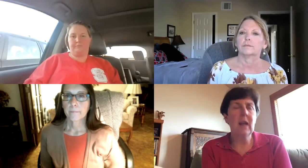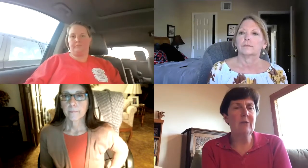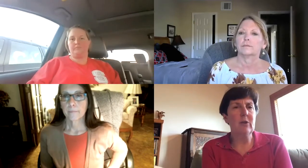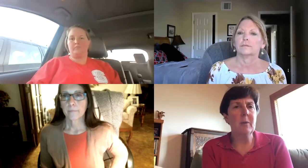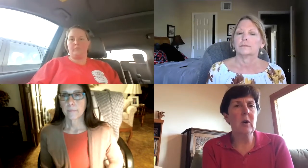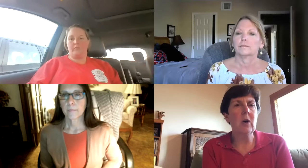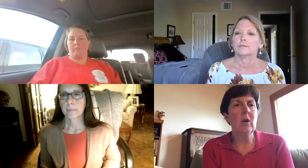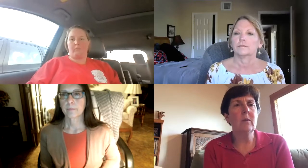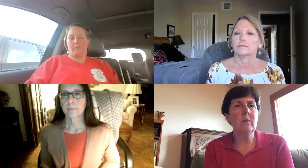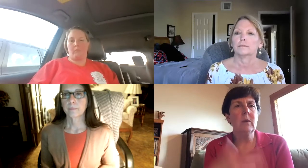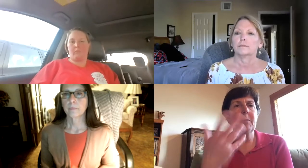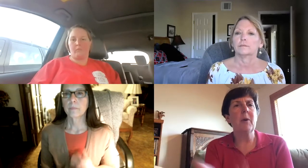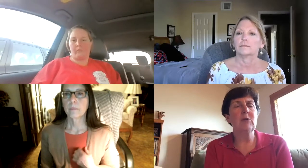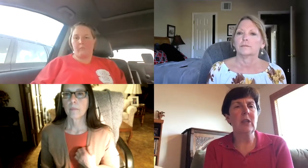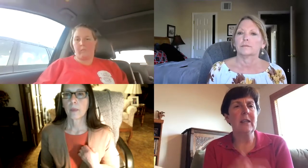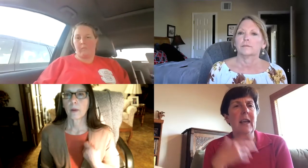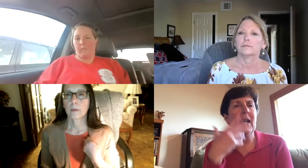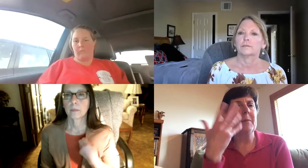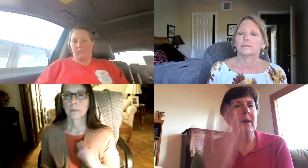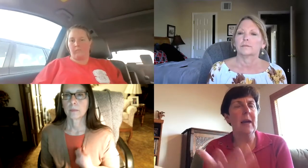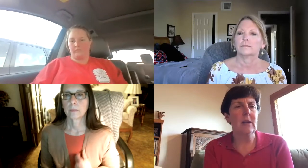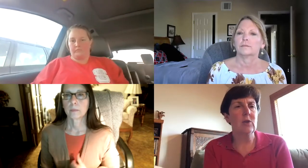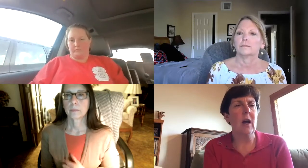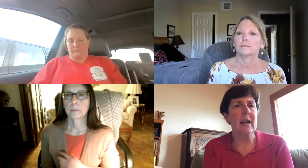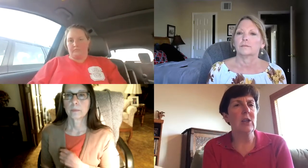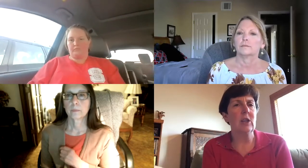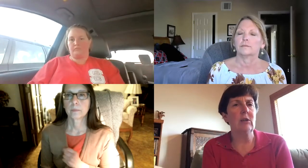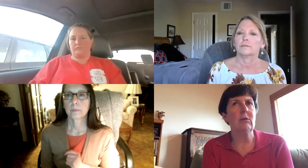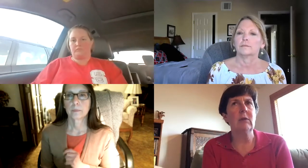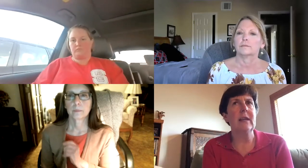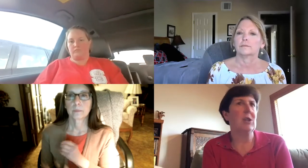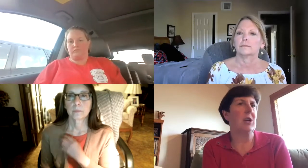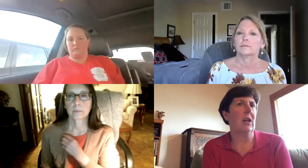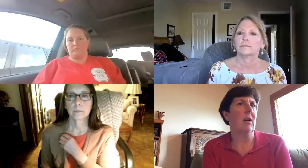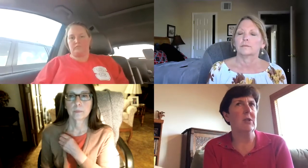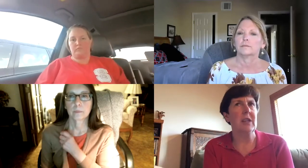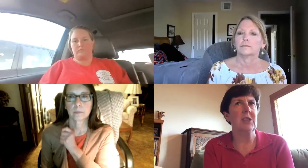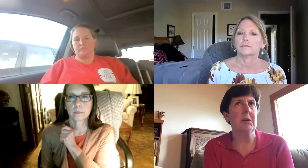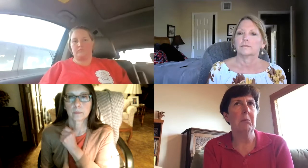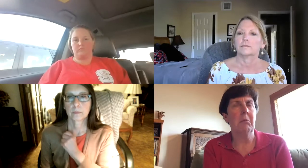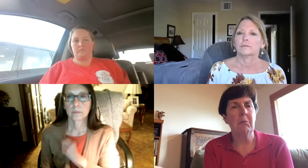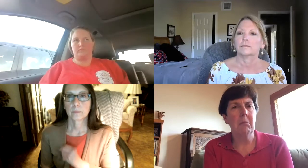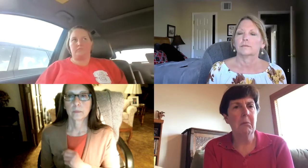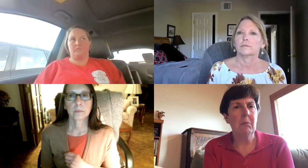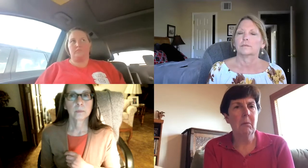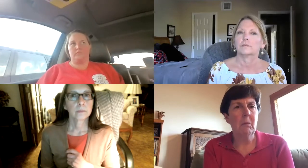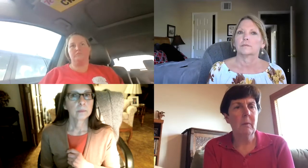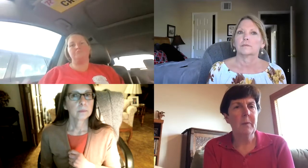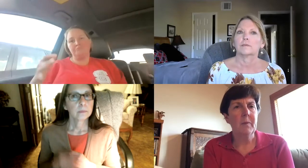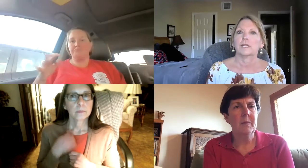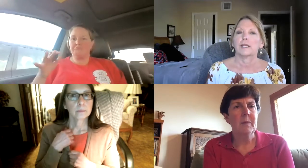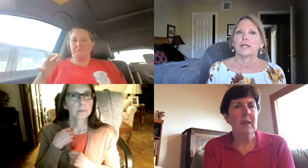be comfortable approaching them and trying to initiate a conversation.